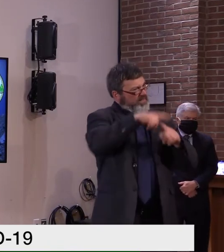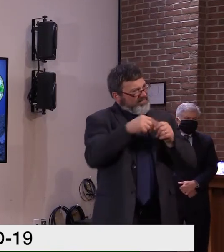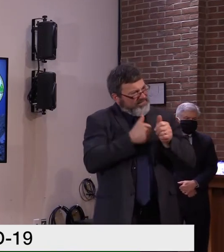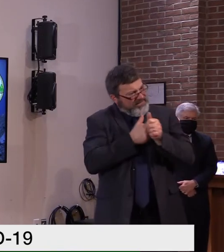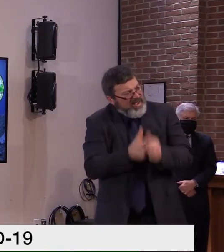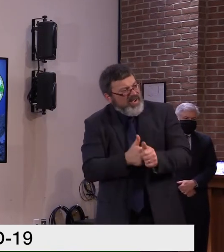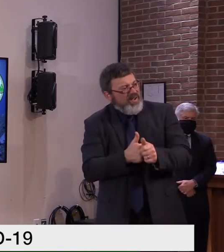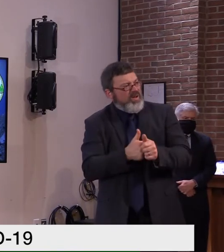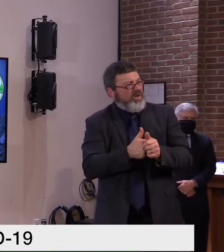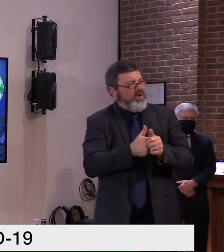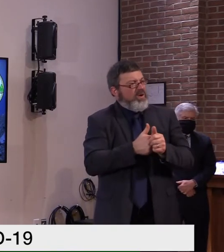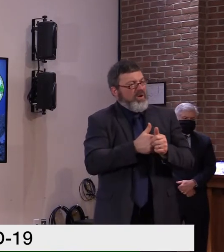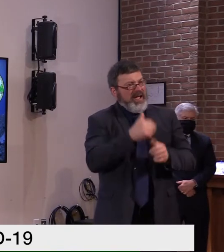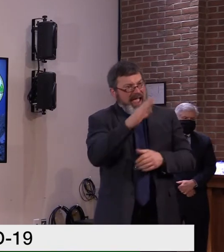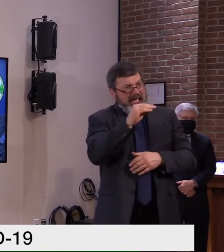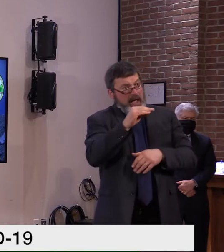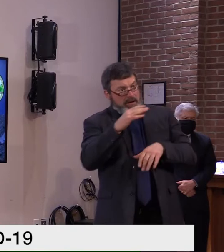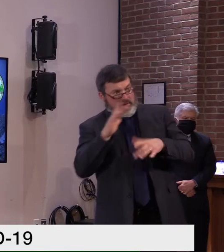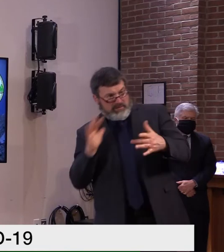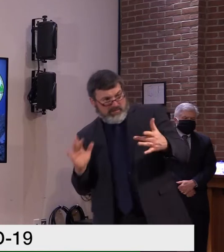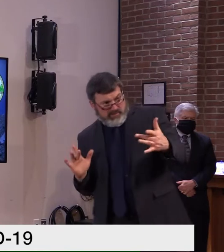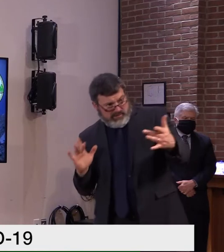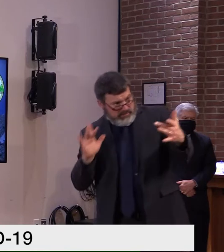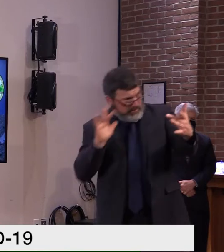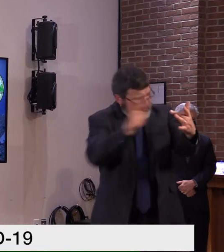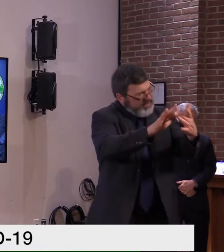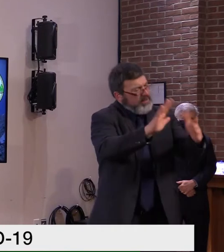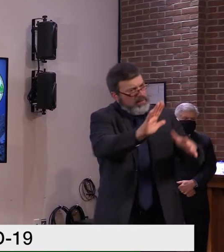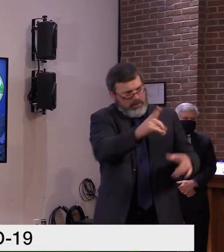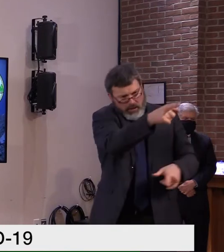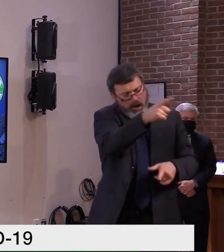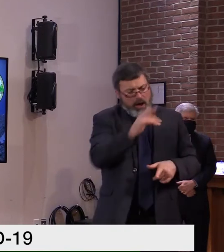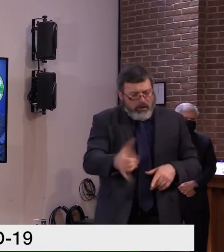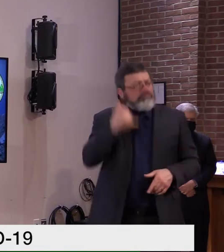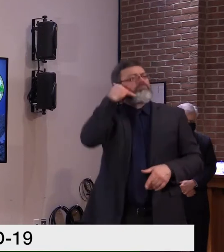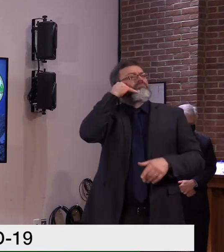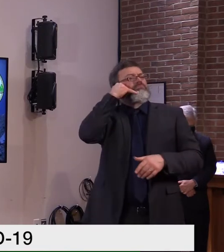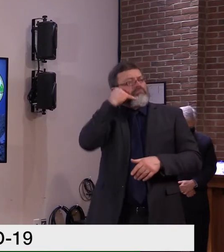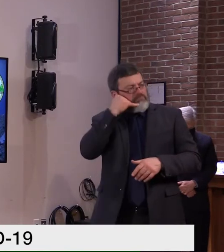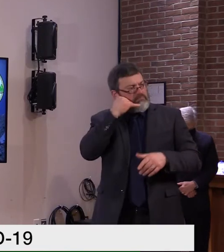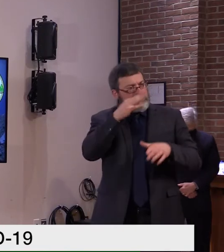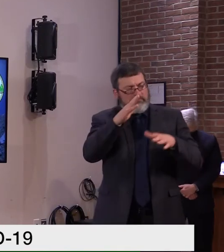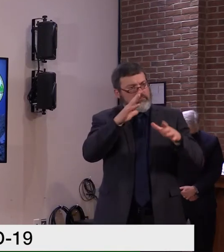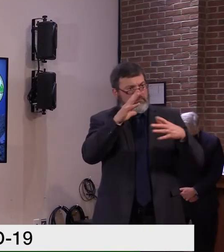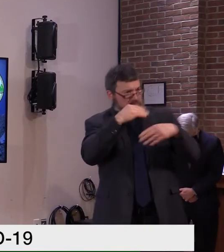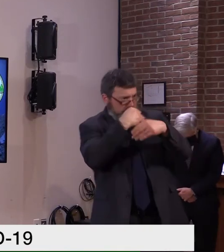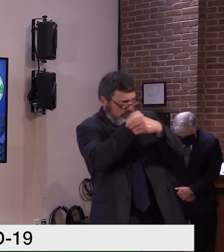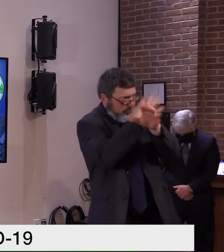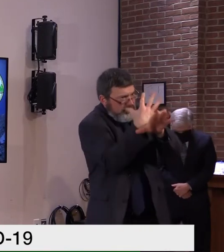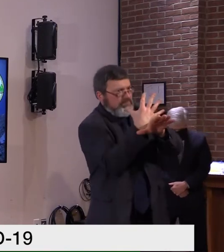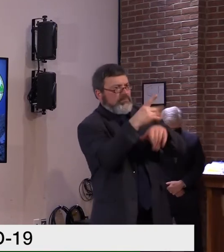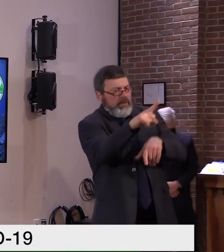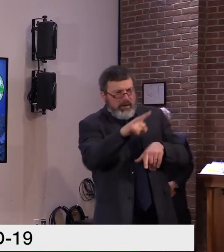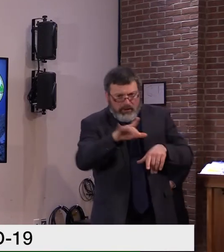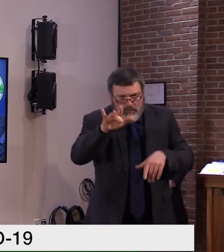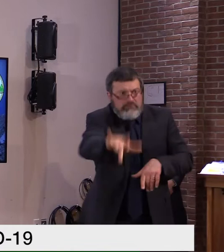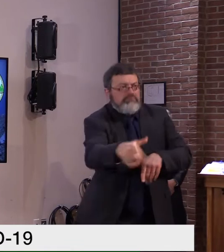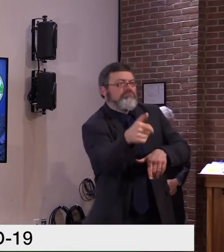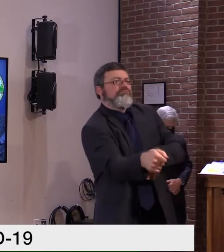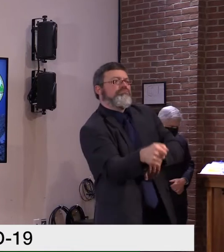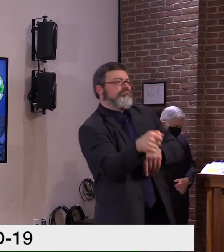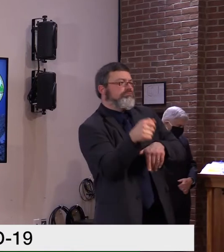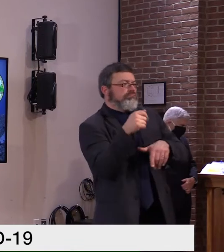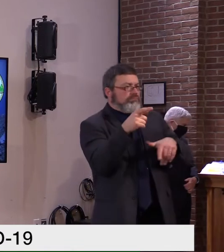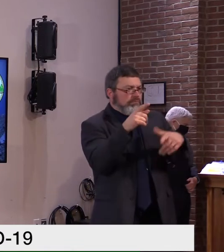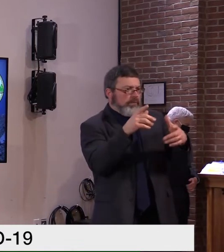information. It is so critical to keep the logs of all employees, customers, members, and guests, and their